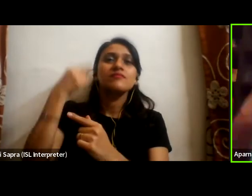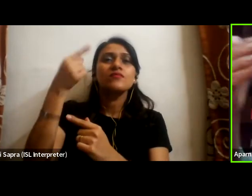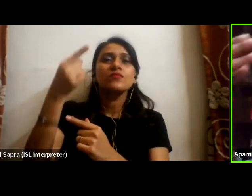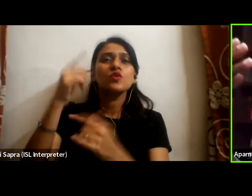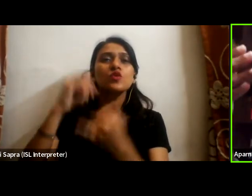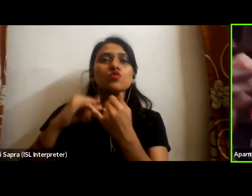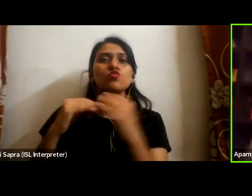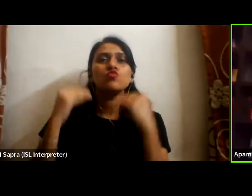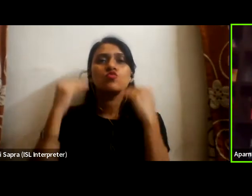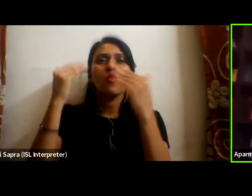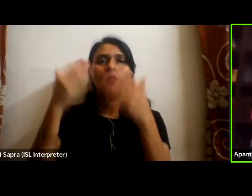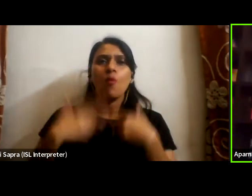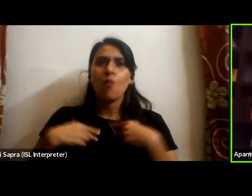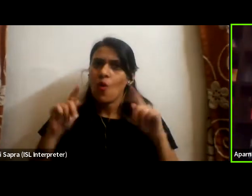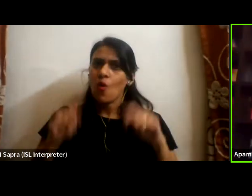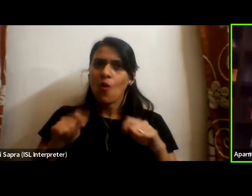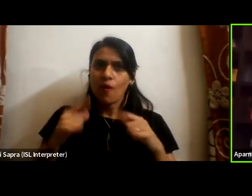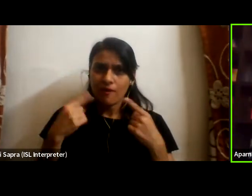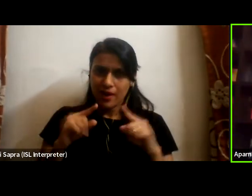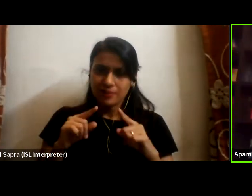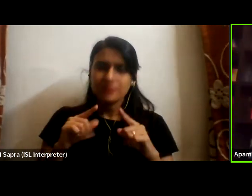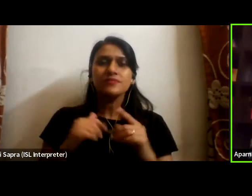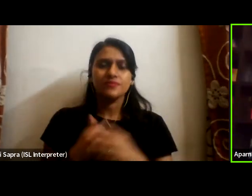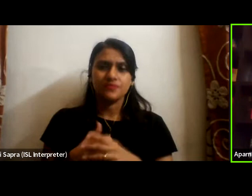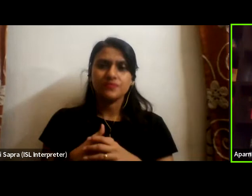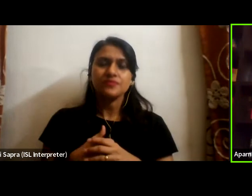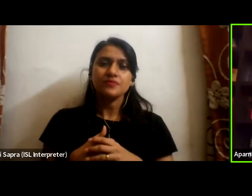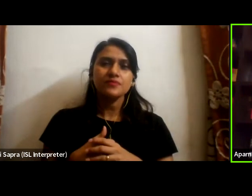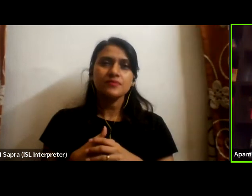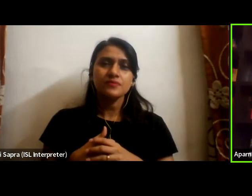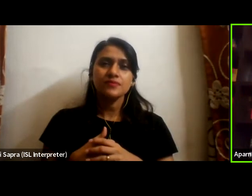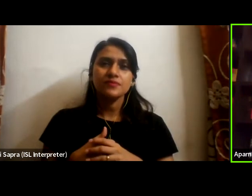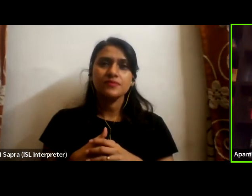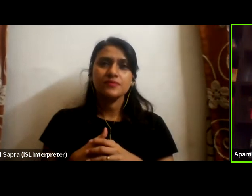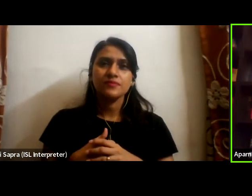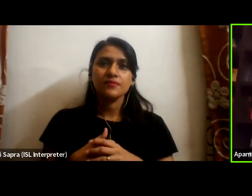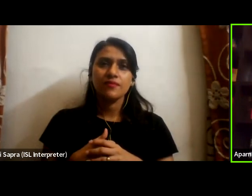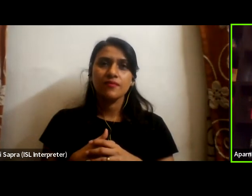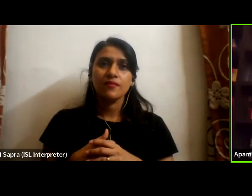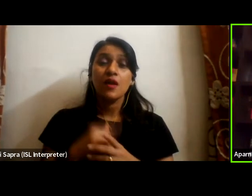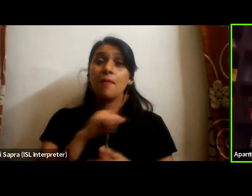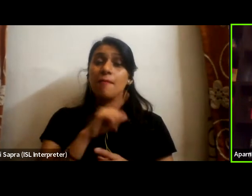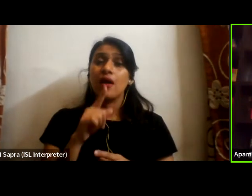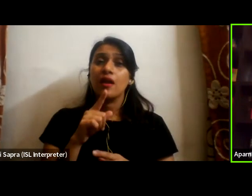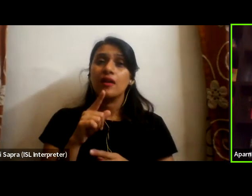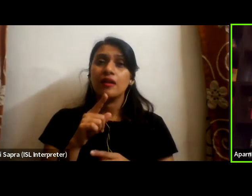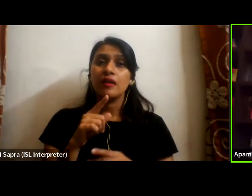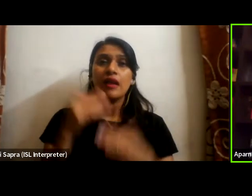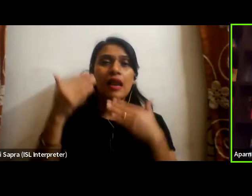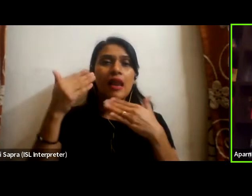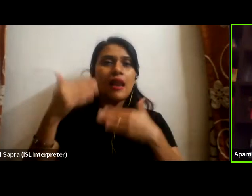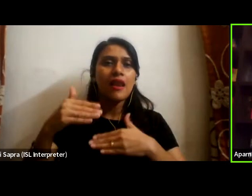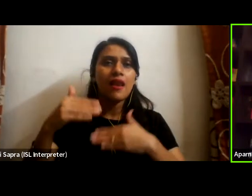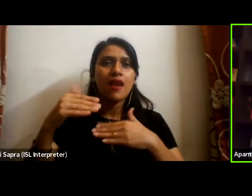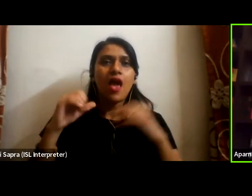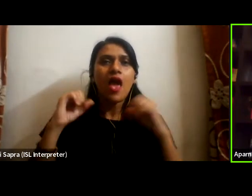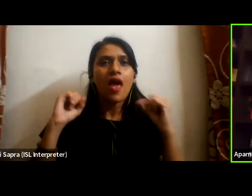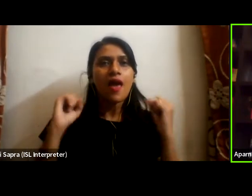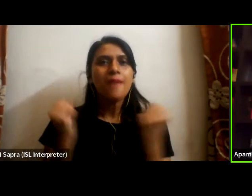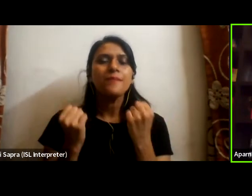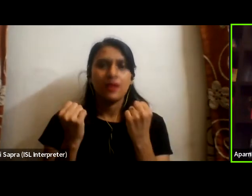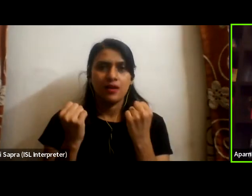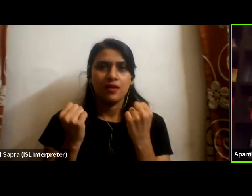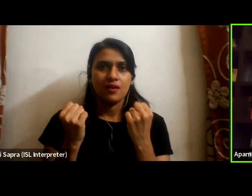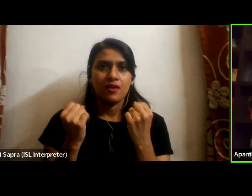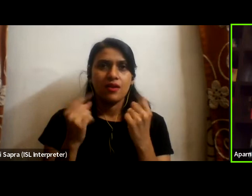keep going up to the Supreme Court more and more, but also limits the ability, that creates, that whole problem